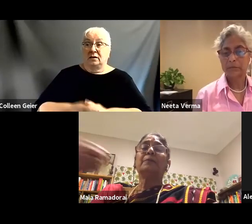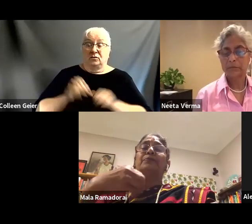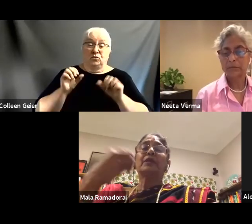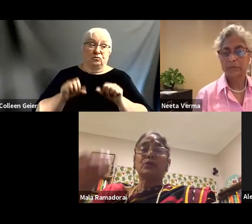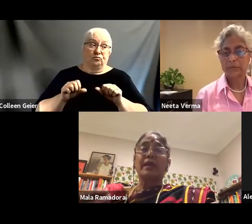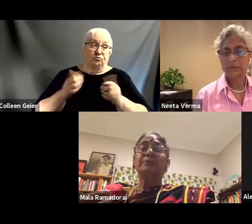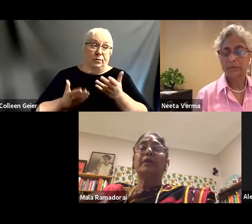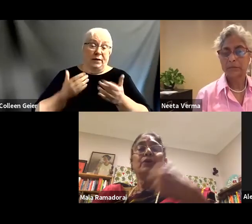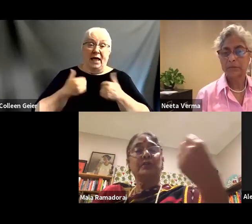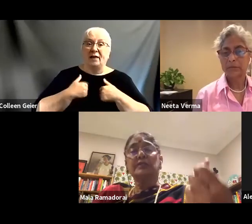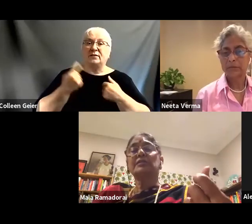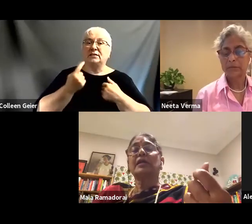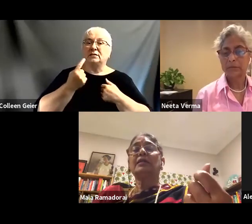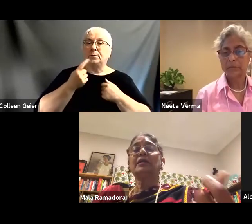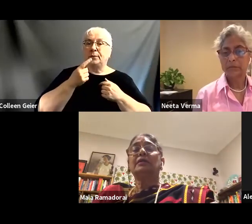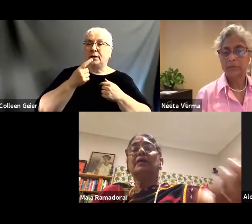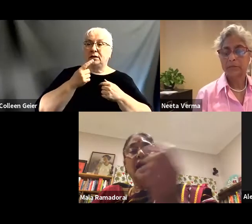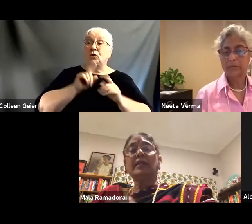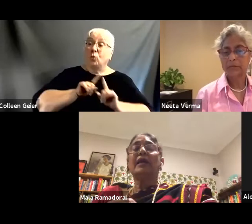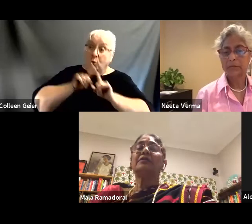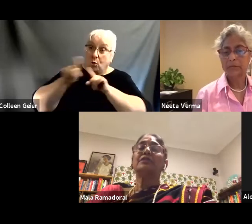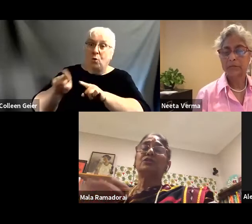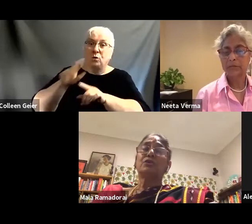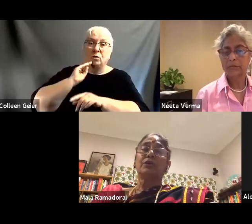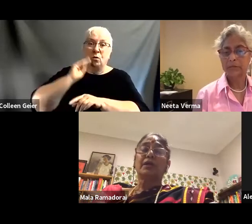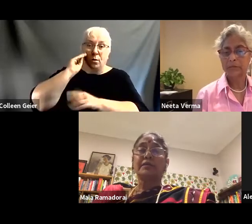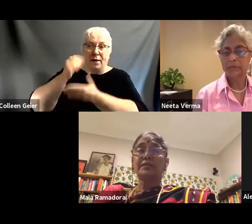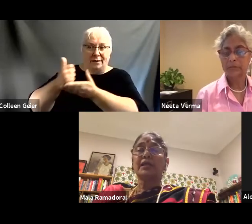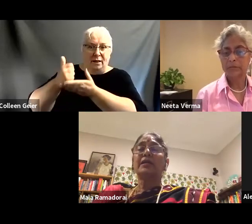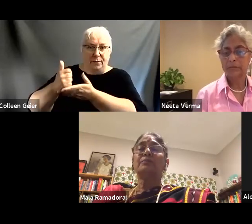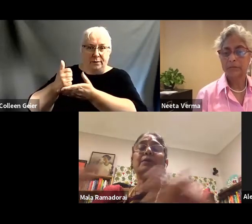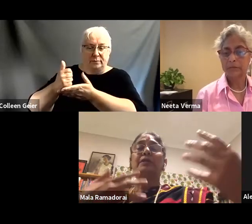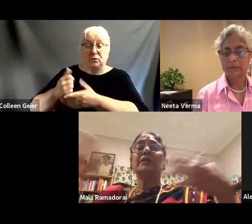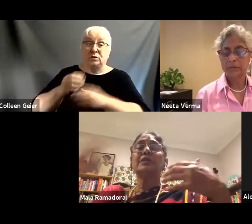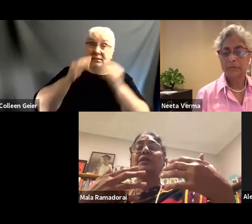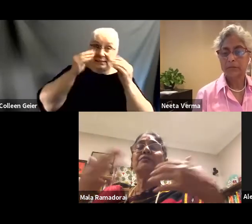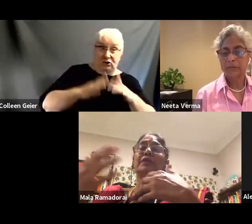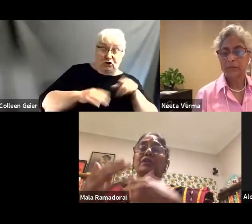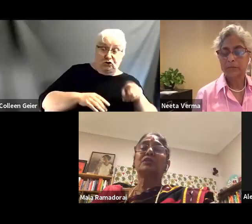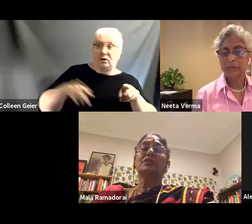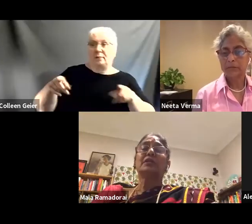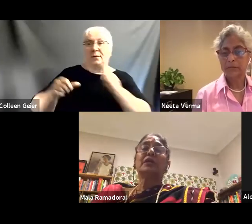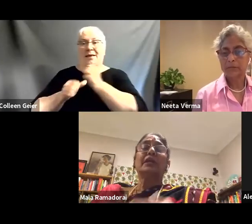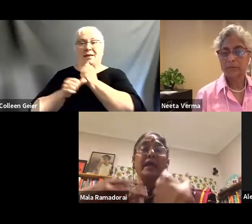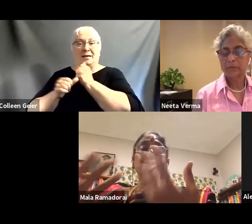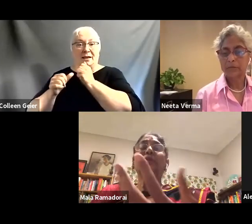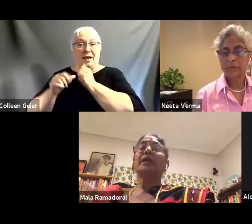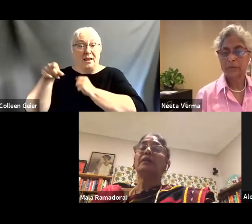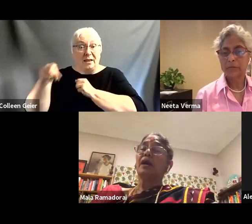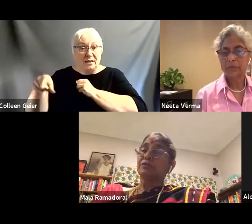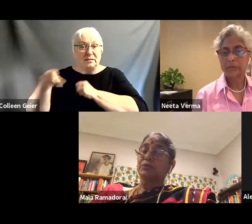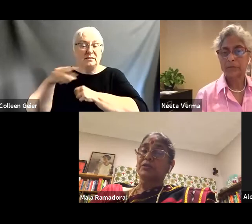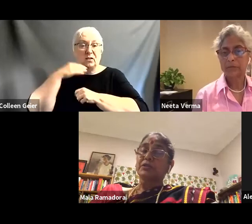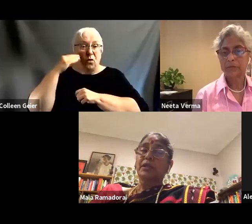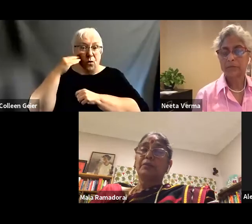in to help them on the other side, and have a teacher on the other side, maybe these kind of connections can be